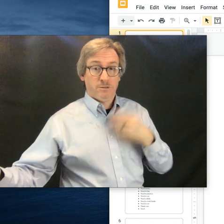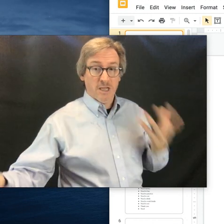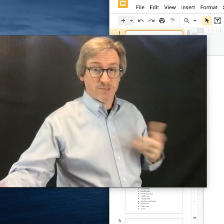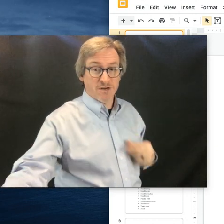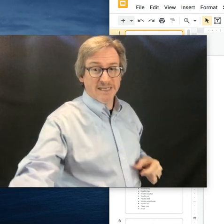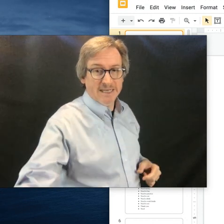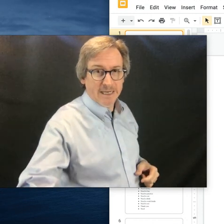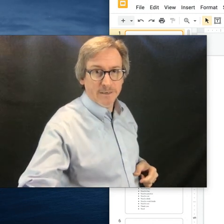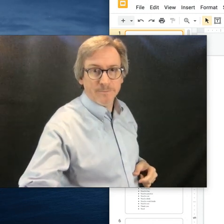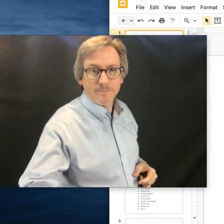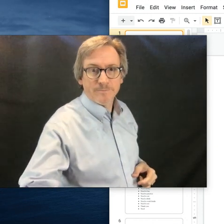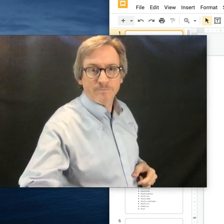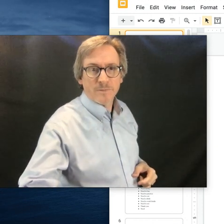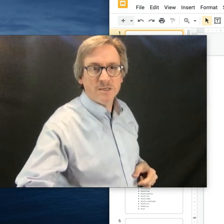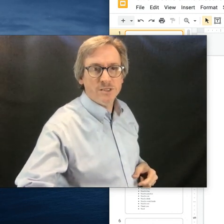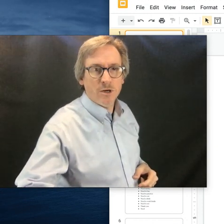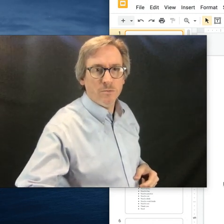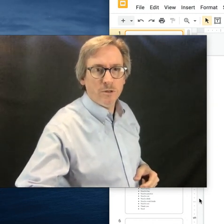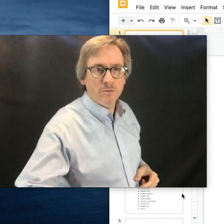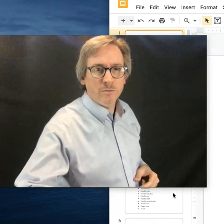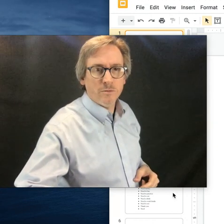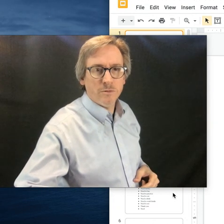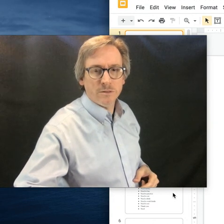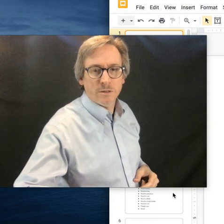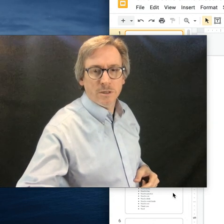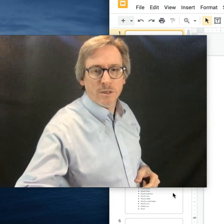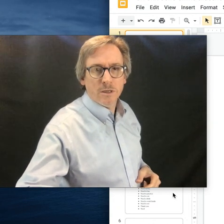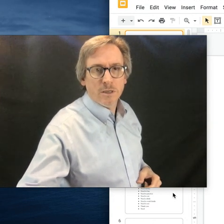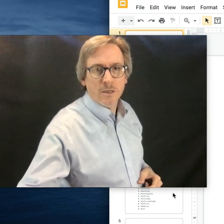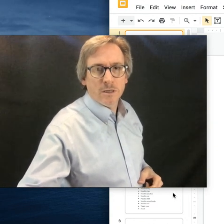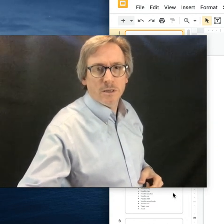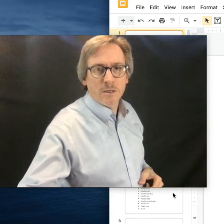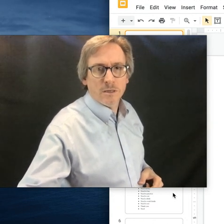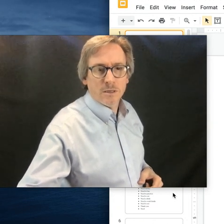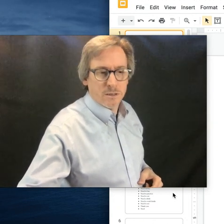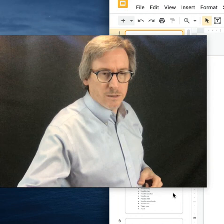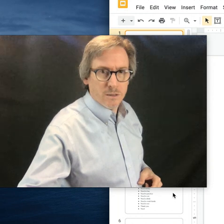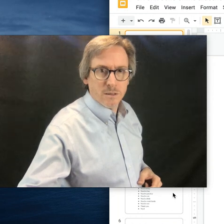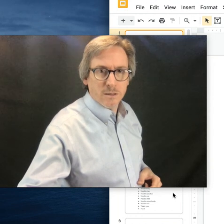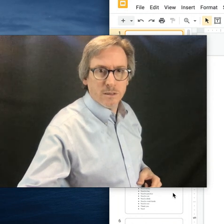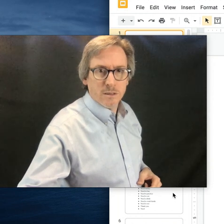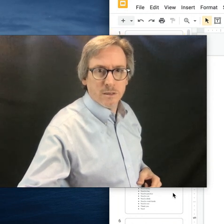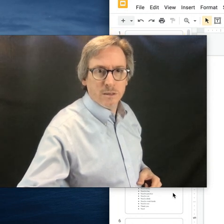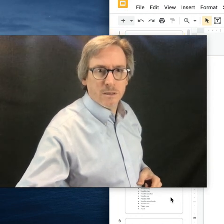directions, expressing a need. So, hold on.